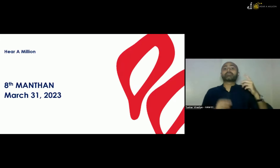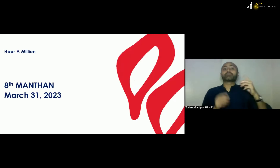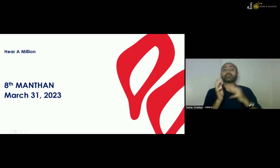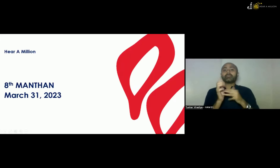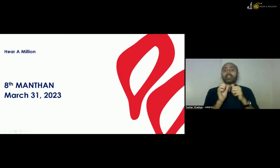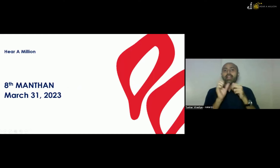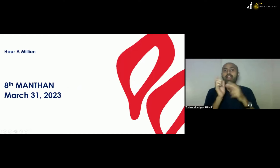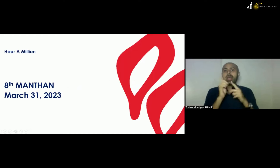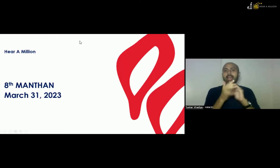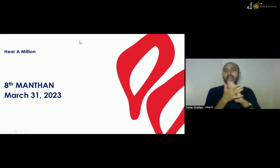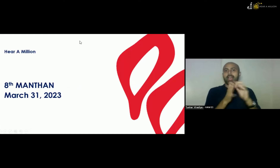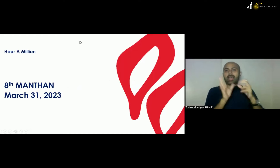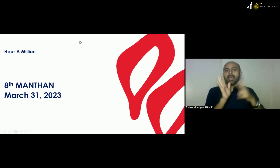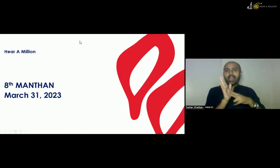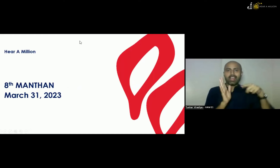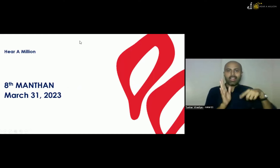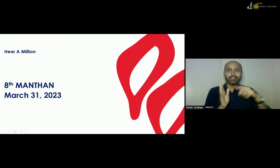joined.